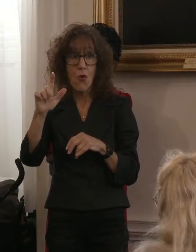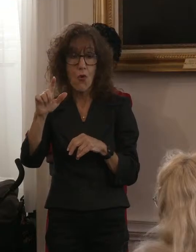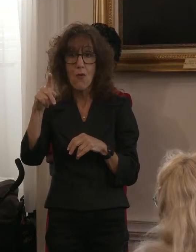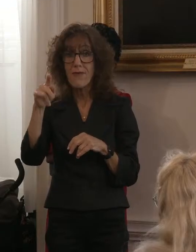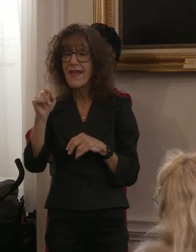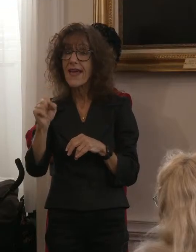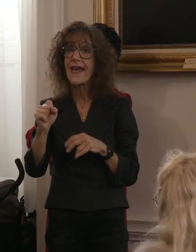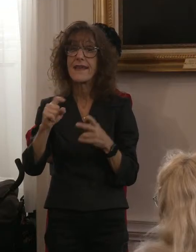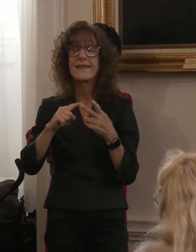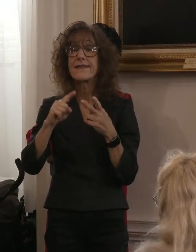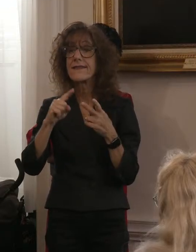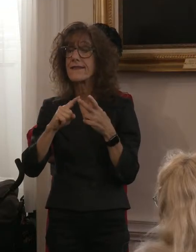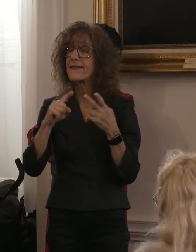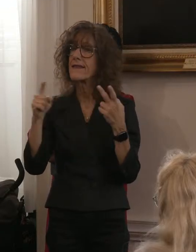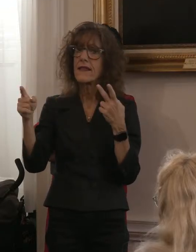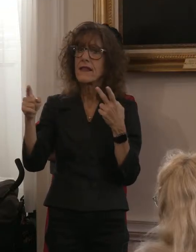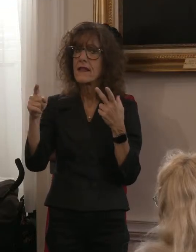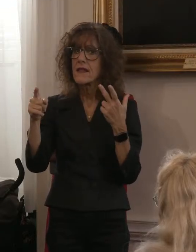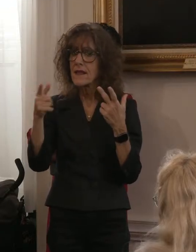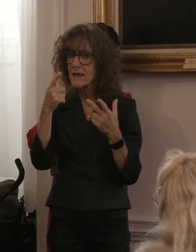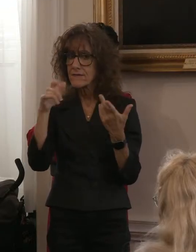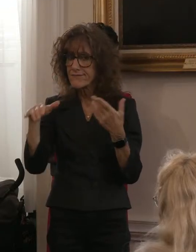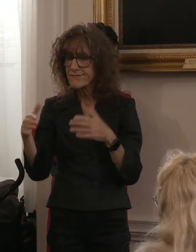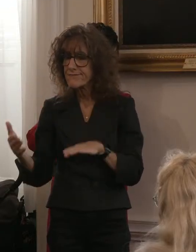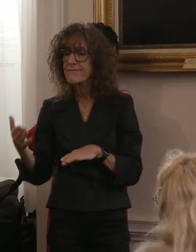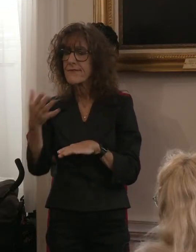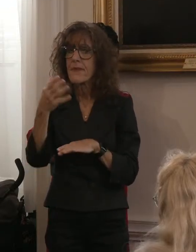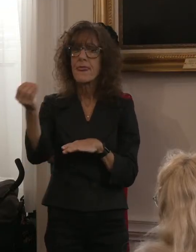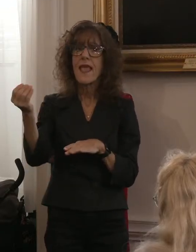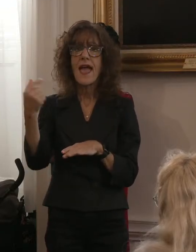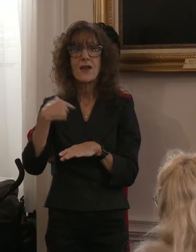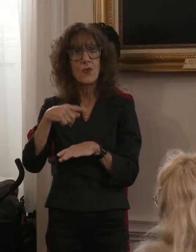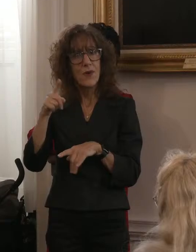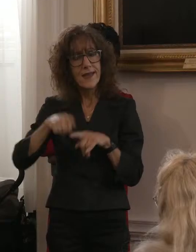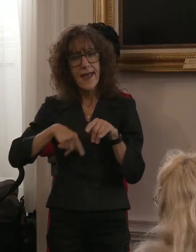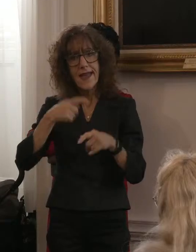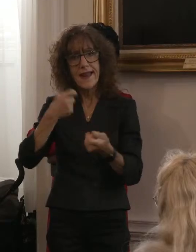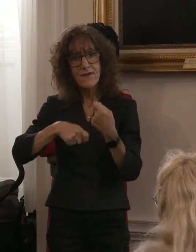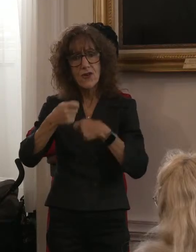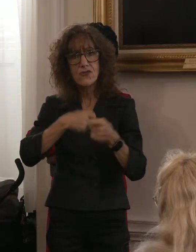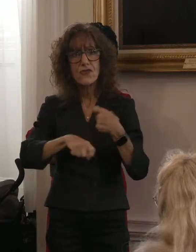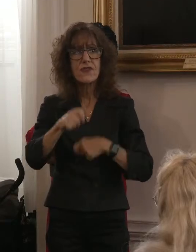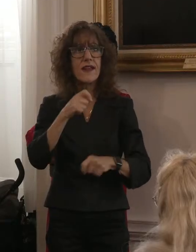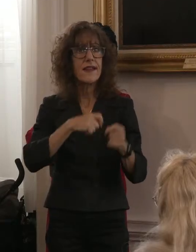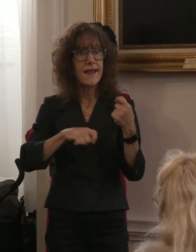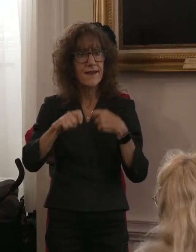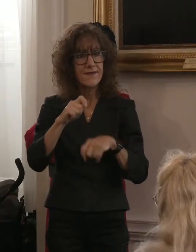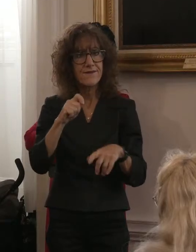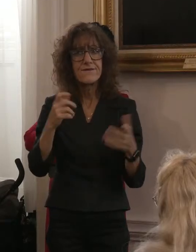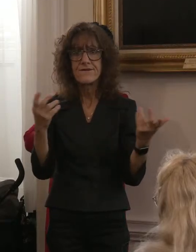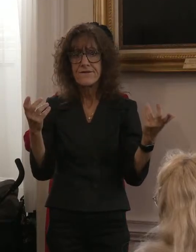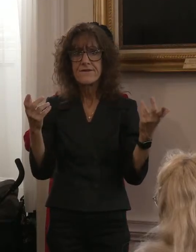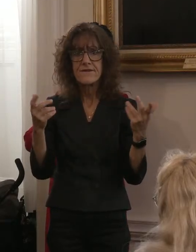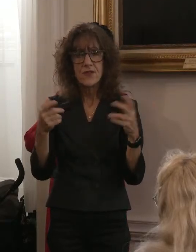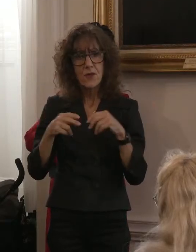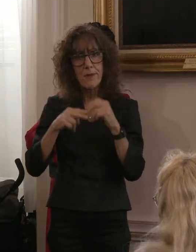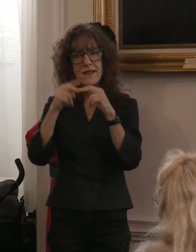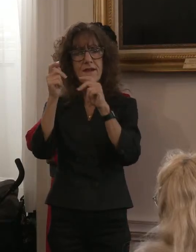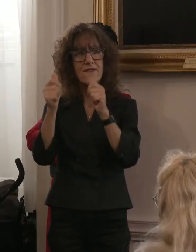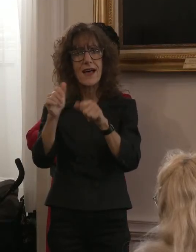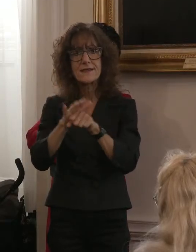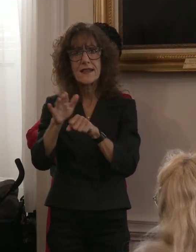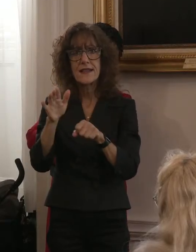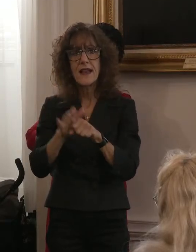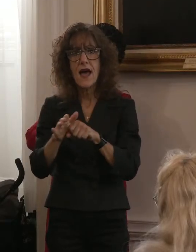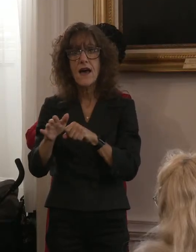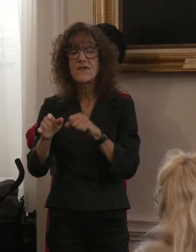private action, and we have not built up enough alternative energy to fill it fast enough, and so the General Assembly had to act. This year, we passed